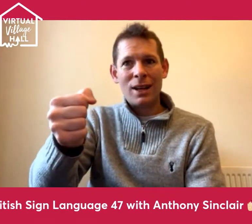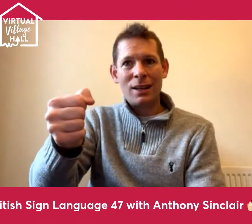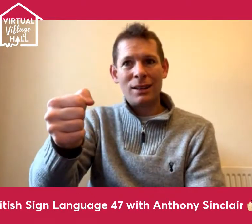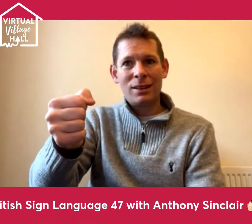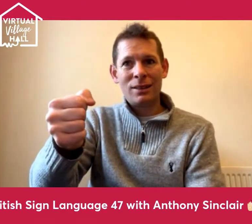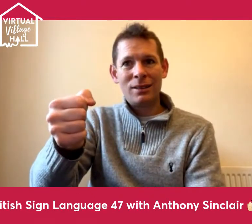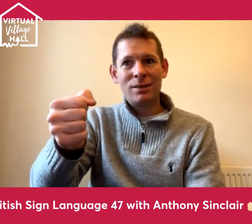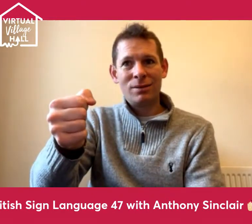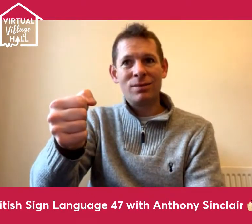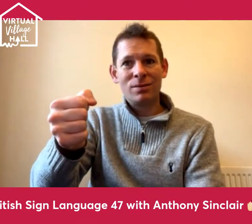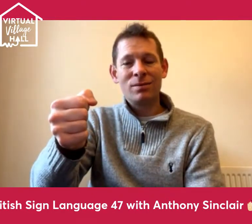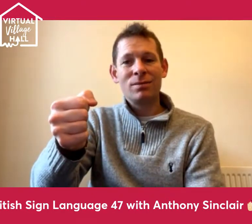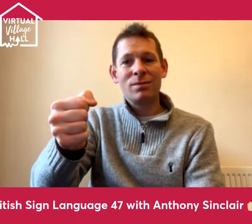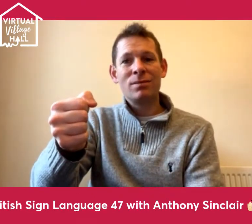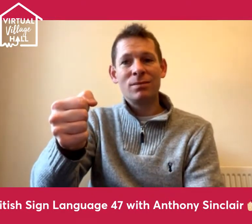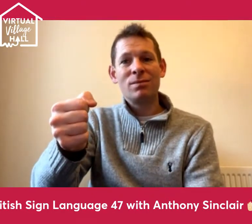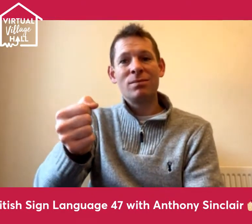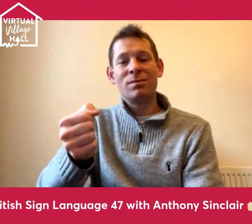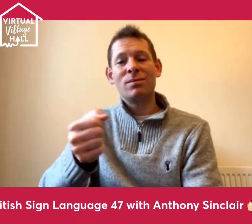I train